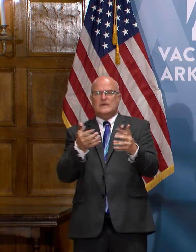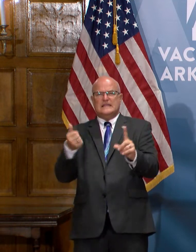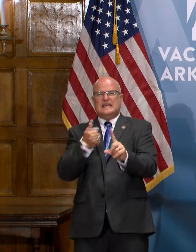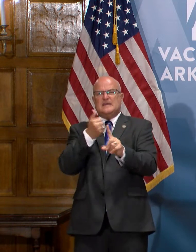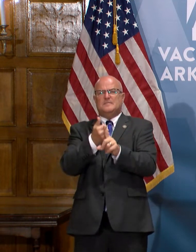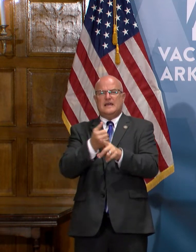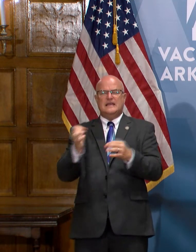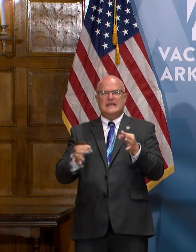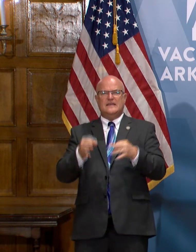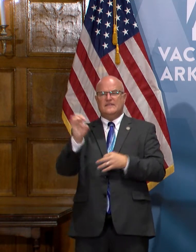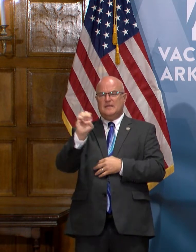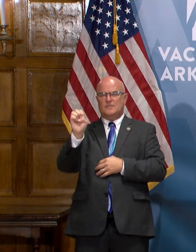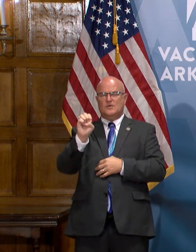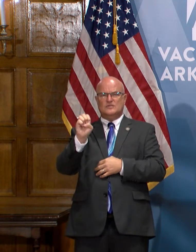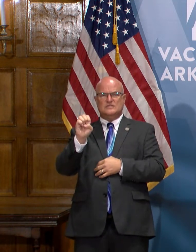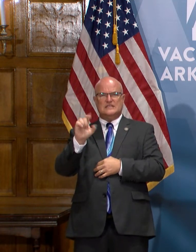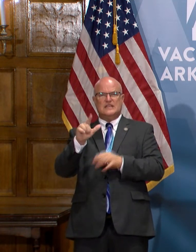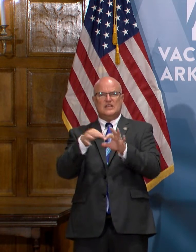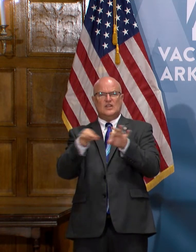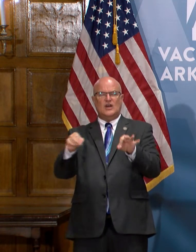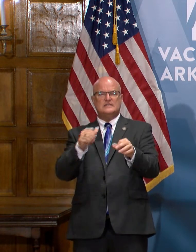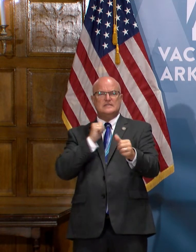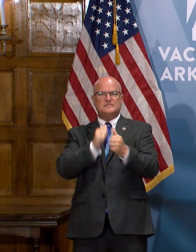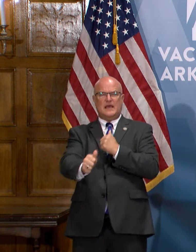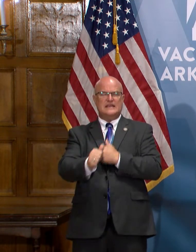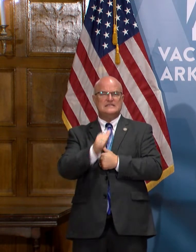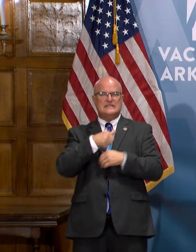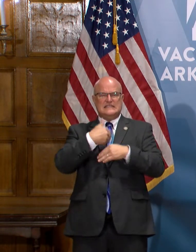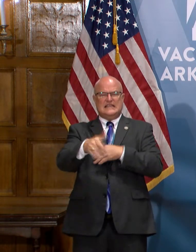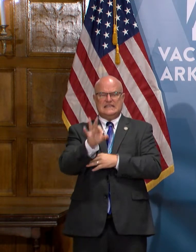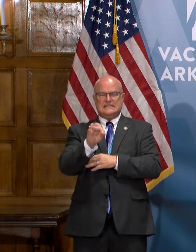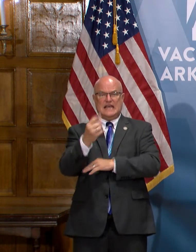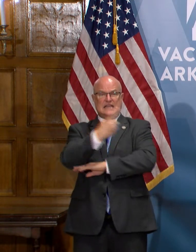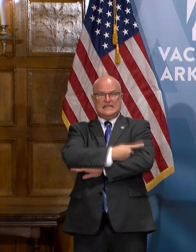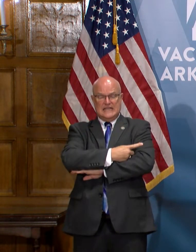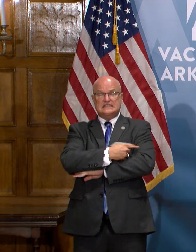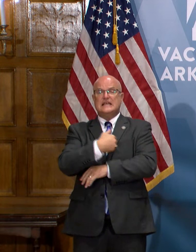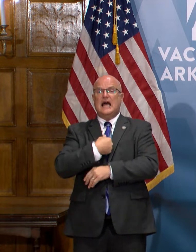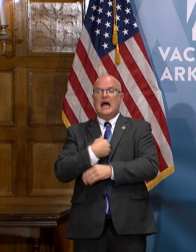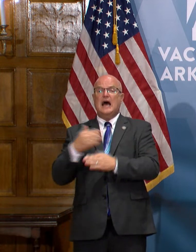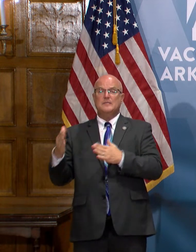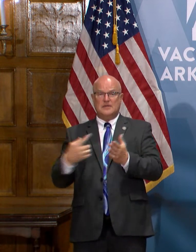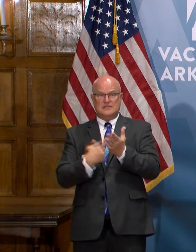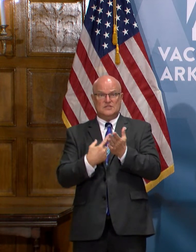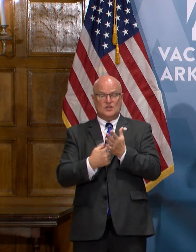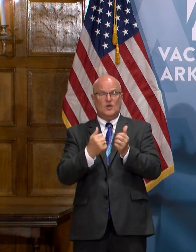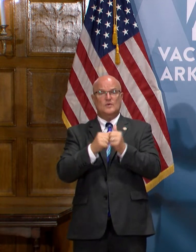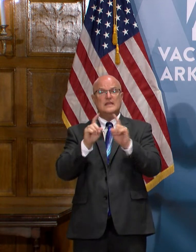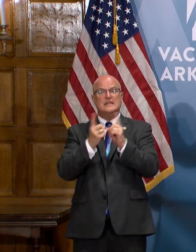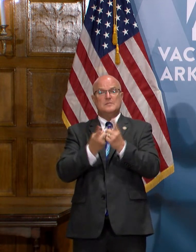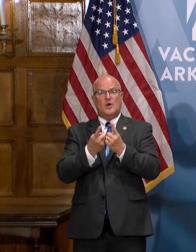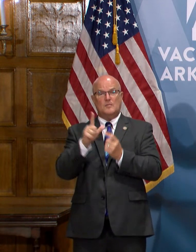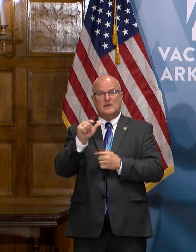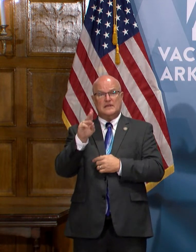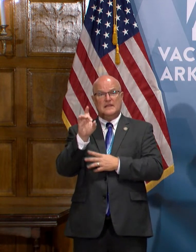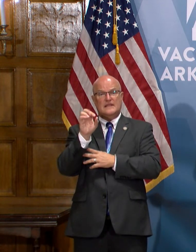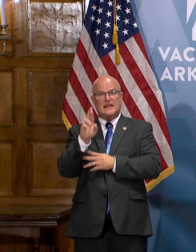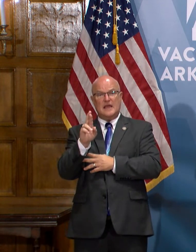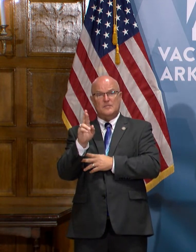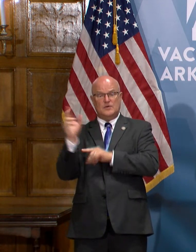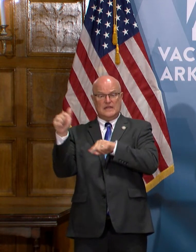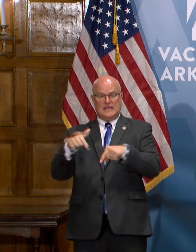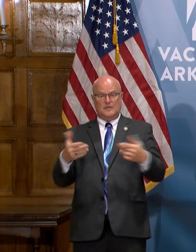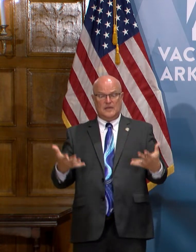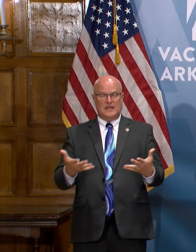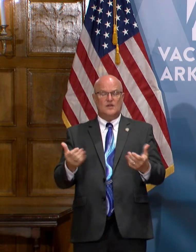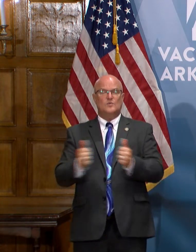if the emergency clause is not passed over the next 90 days. I intend to talk to the Department of Labor that is going to be coming